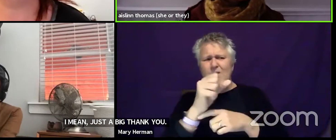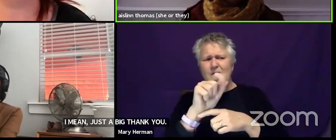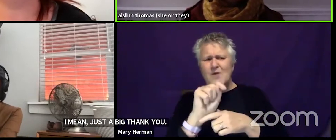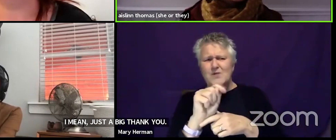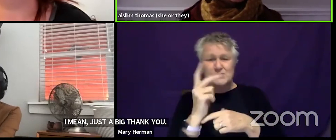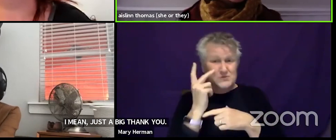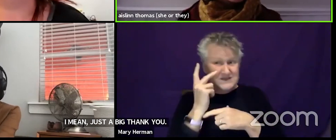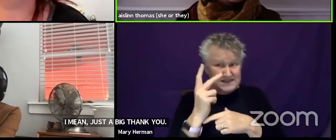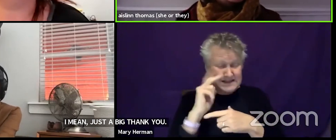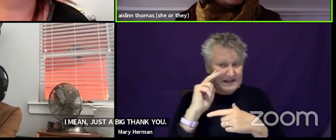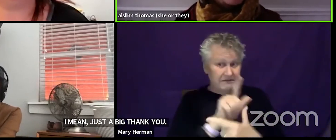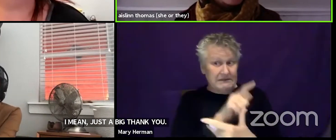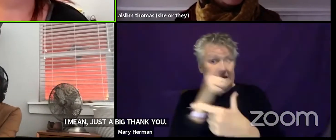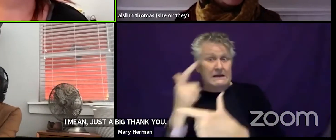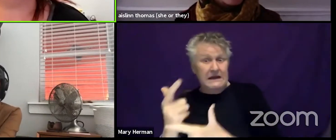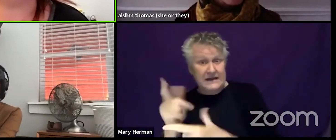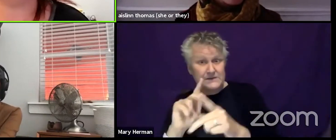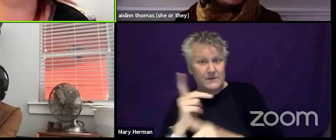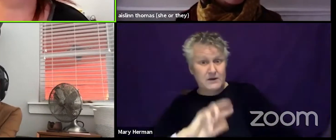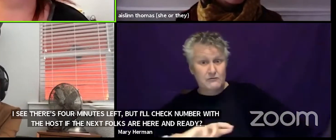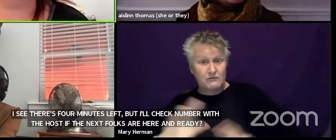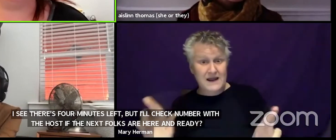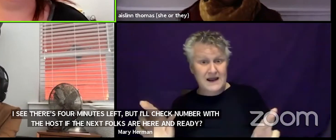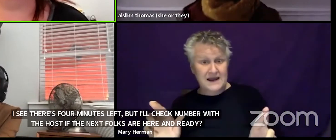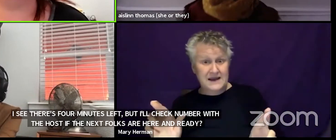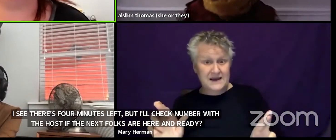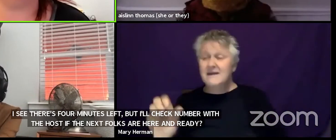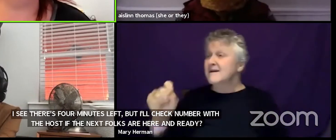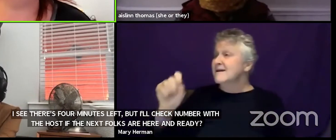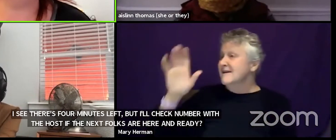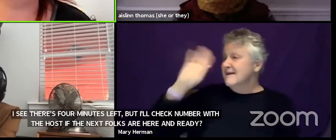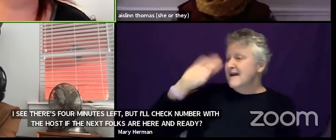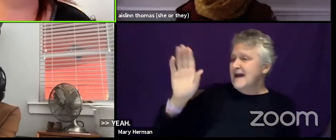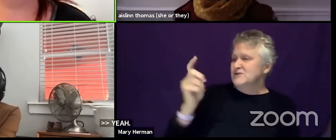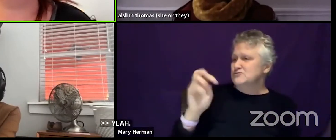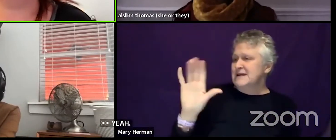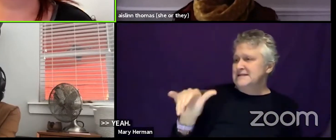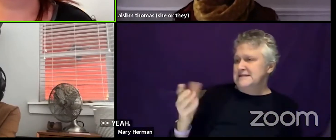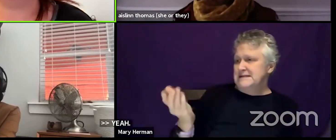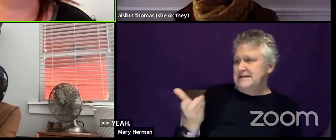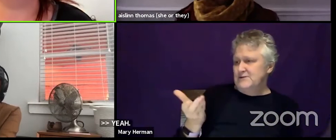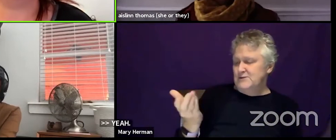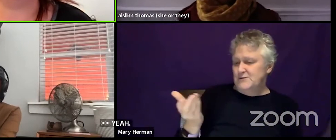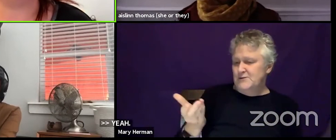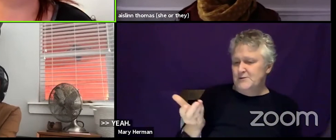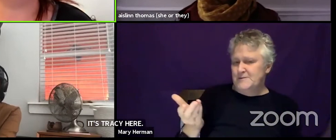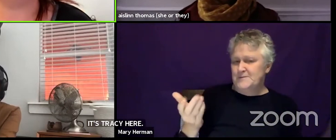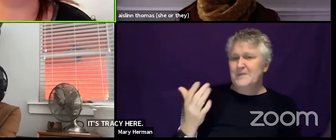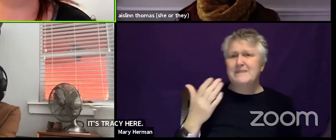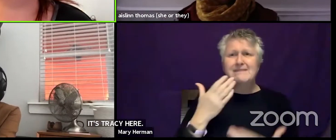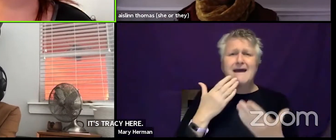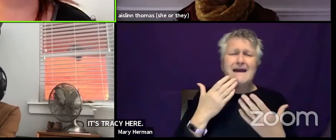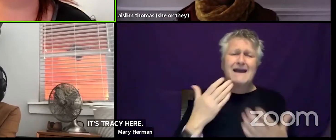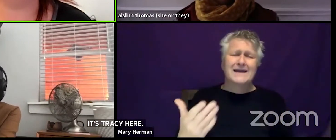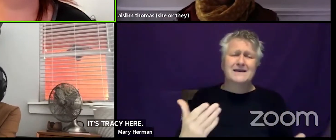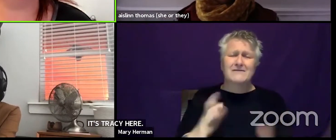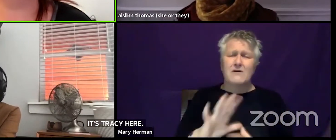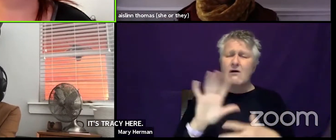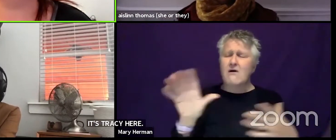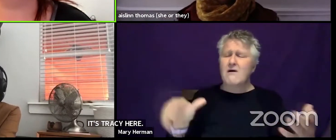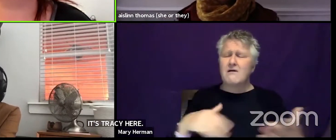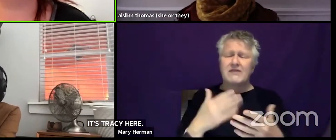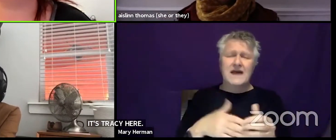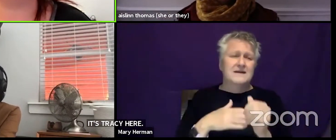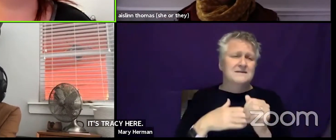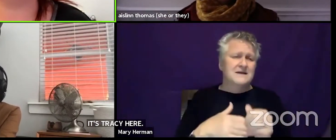folks are here and ready. Yeah, it's Tracy here. And thank you for all that amazing guidance at the beginning on